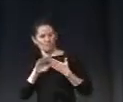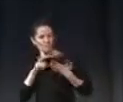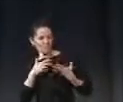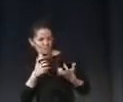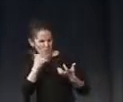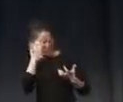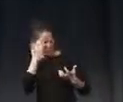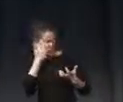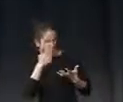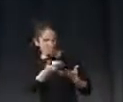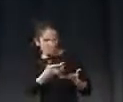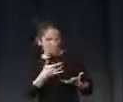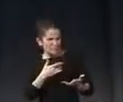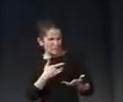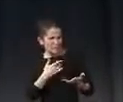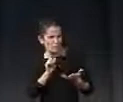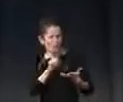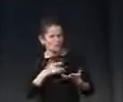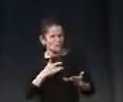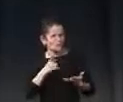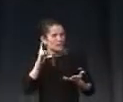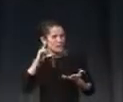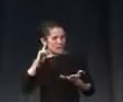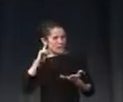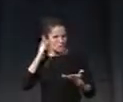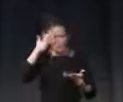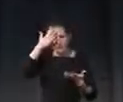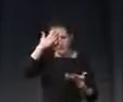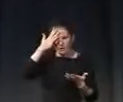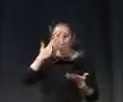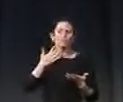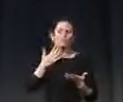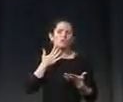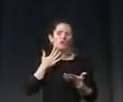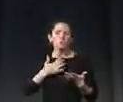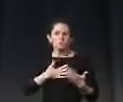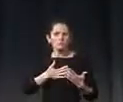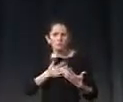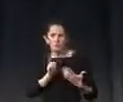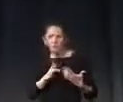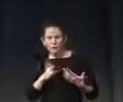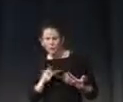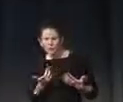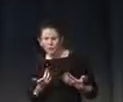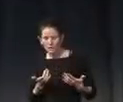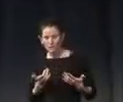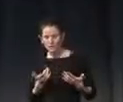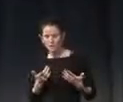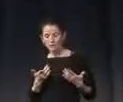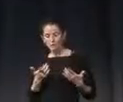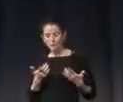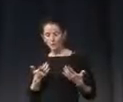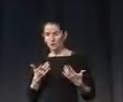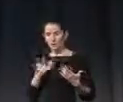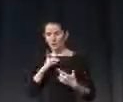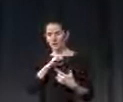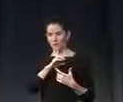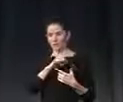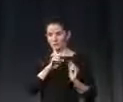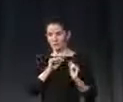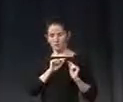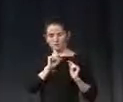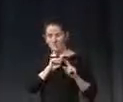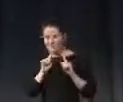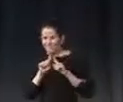Where do you feel the pitches? In your ears, in your head, or throat, or chest? Do you have a different feeling for do, mi,